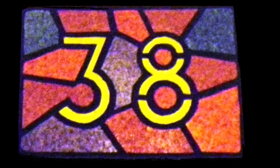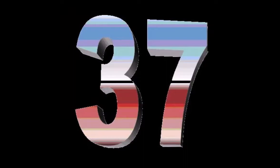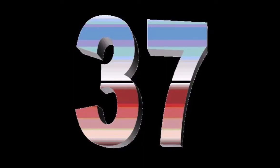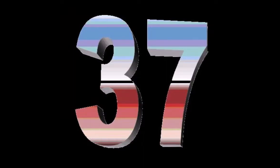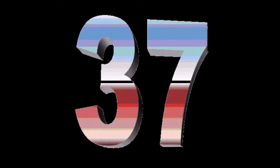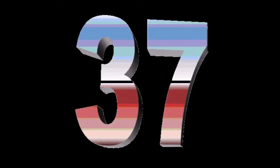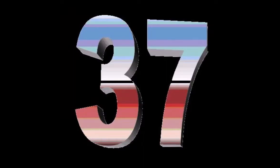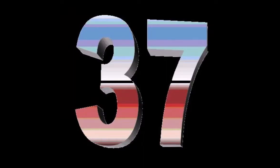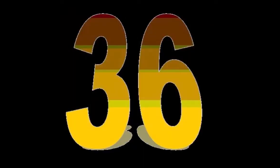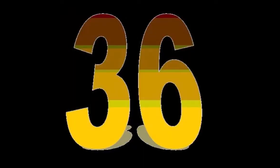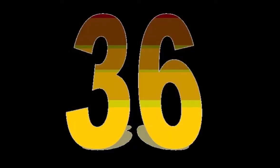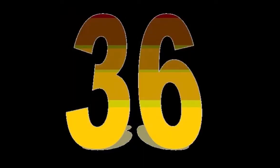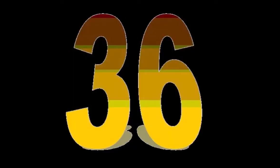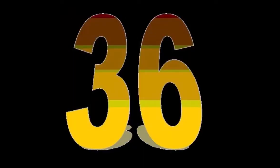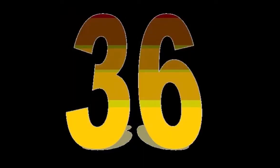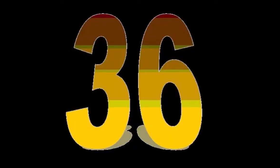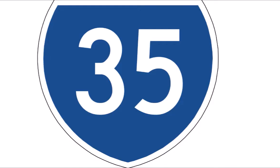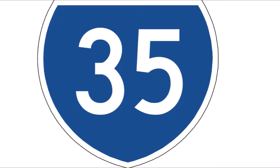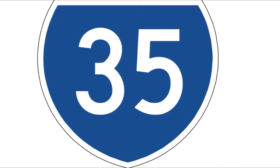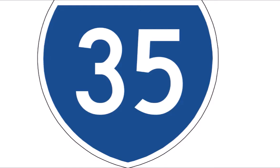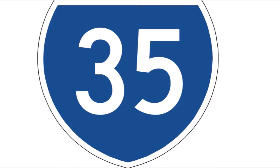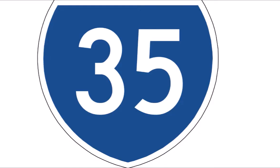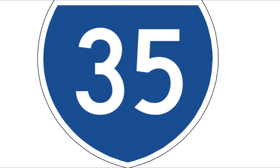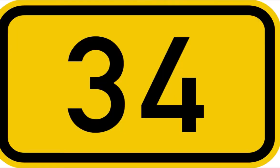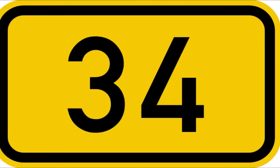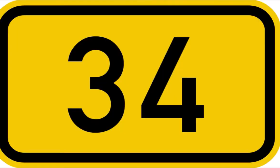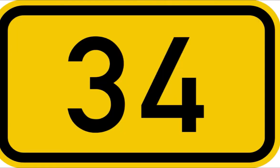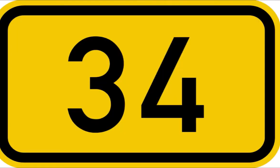All aspects of the mission go. T-minus 30 seconds and counting.